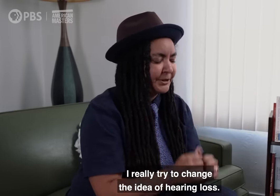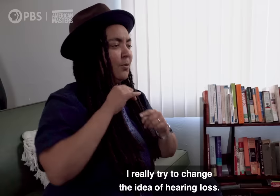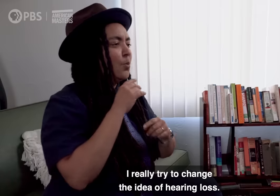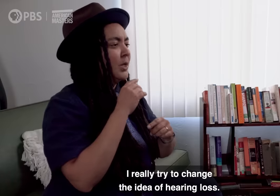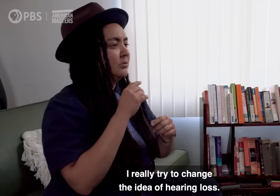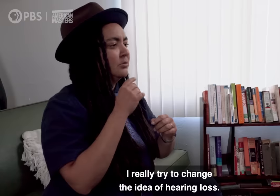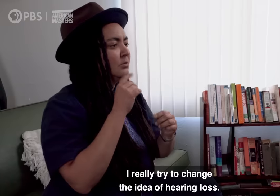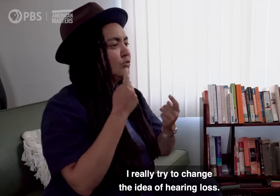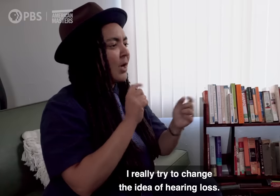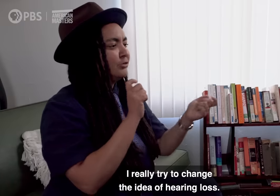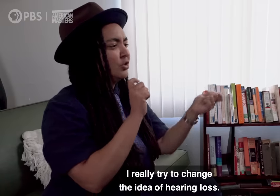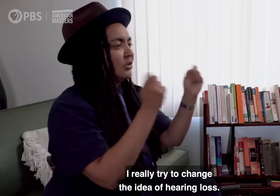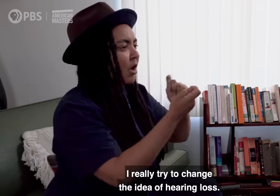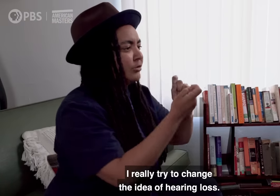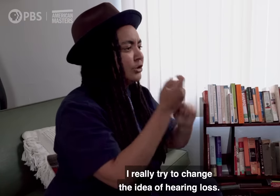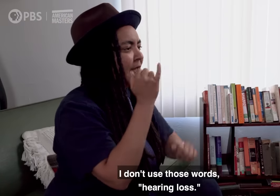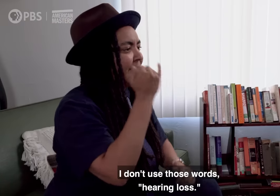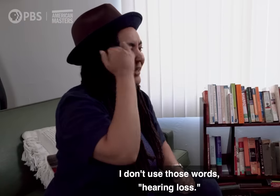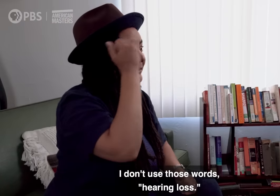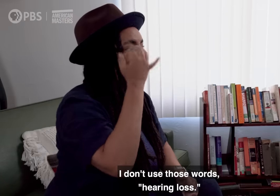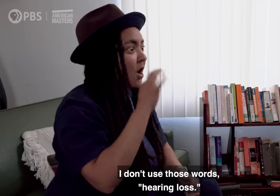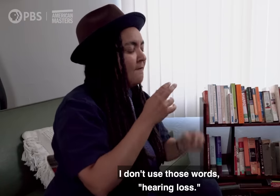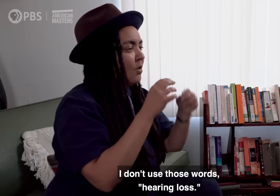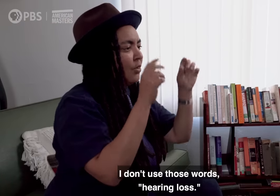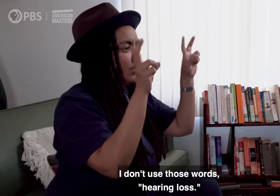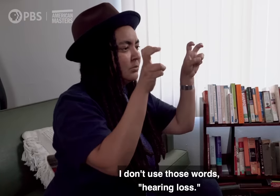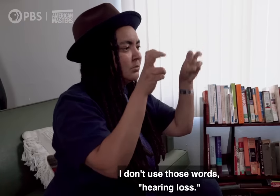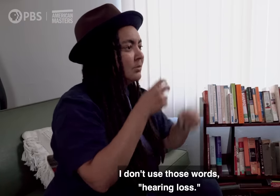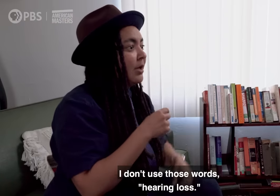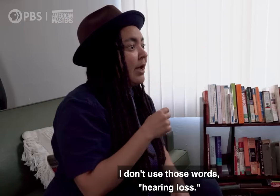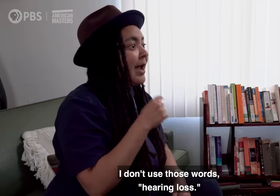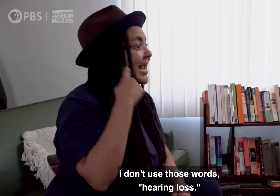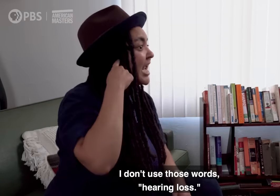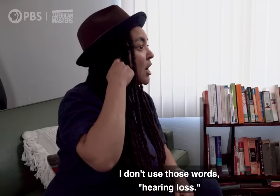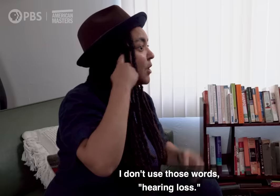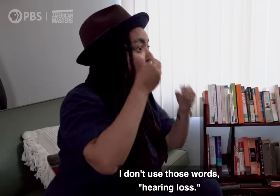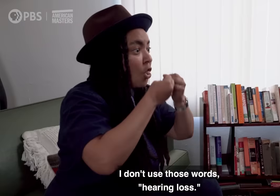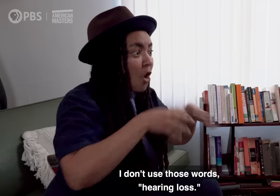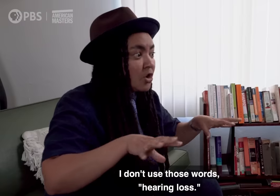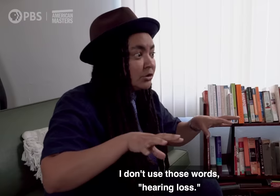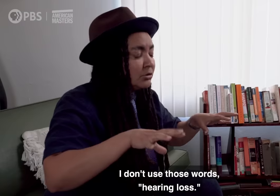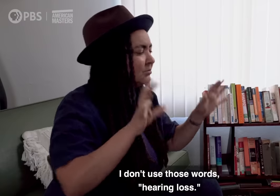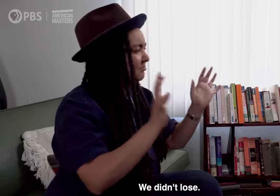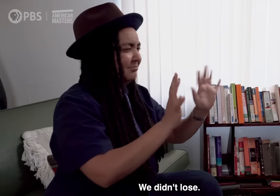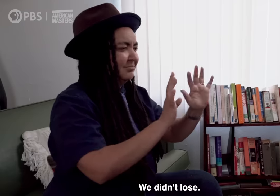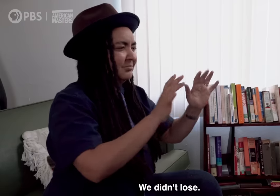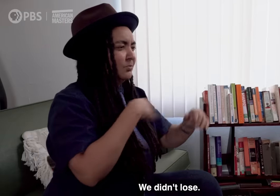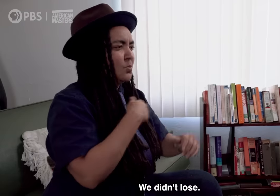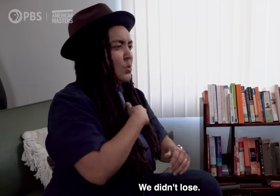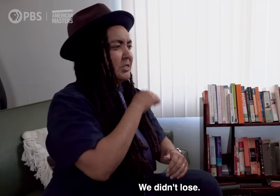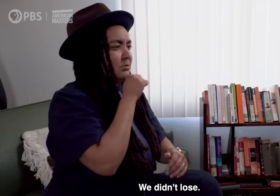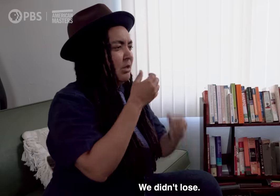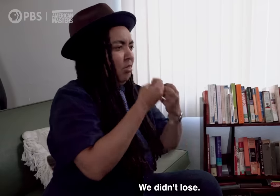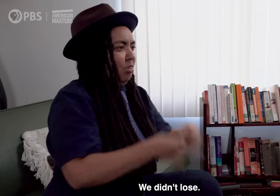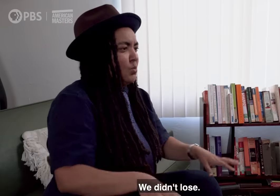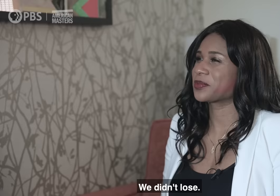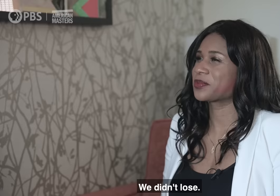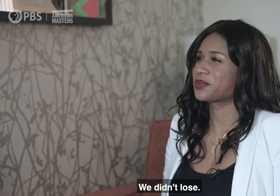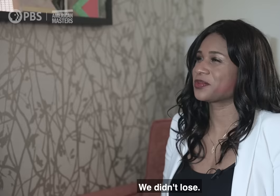idea of hearing loss. I don't use those words, hearing loss. We didn't lose. Language